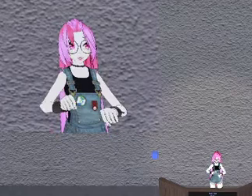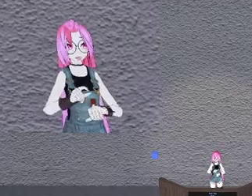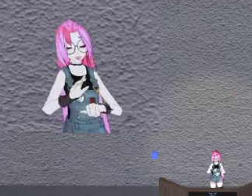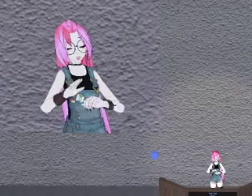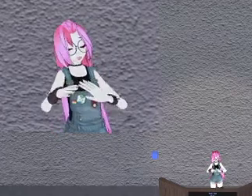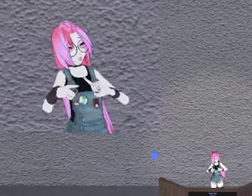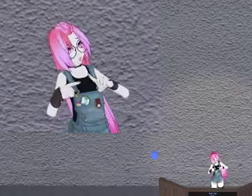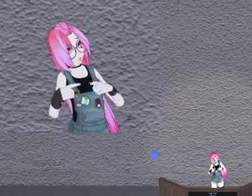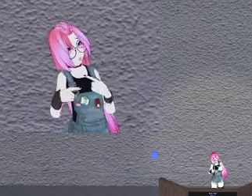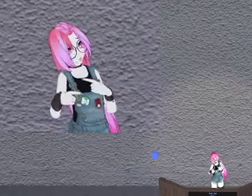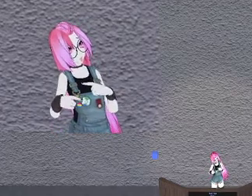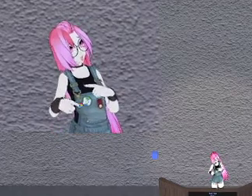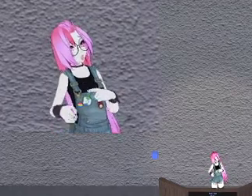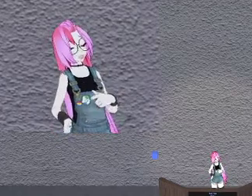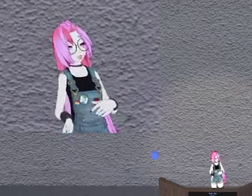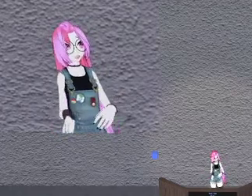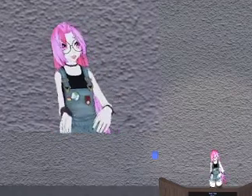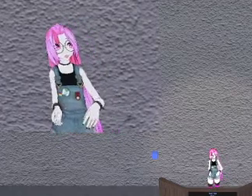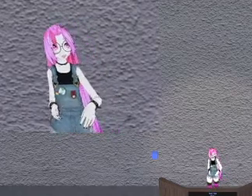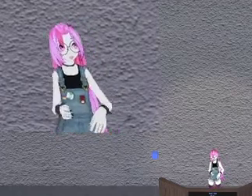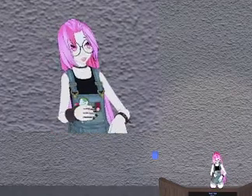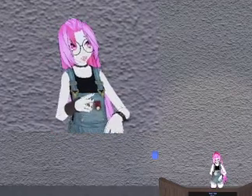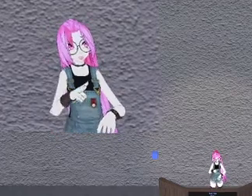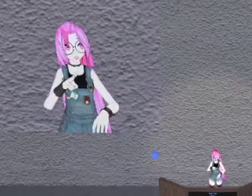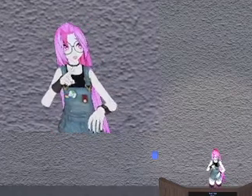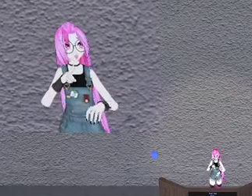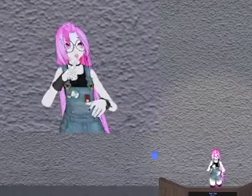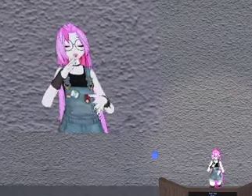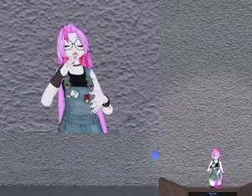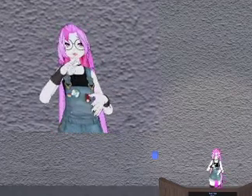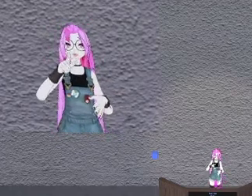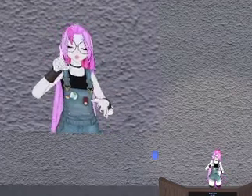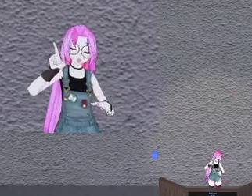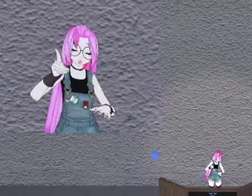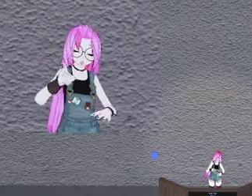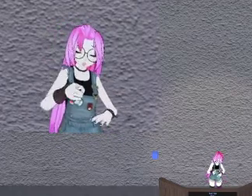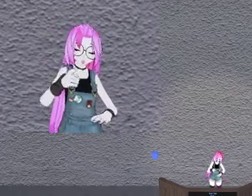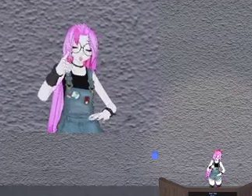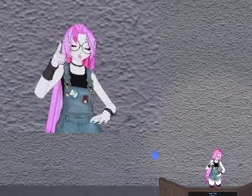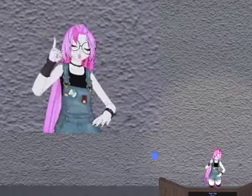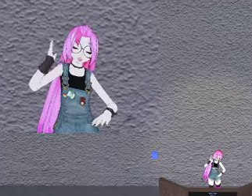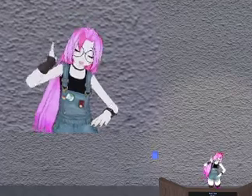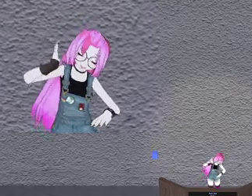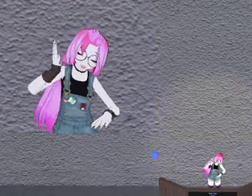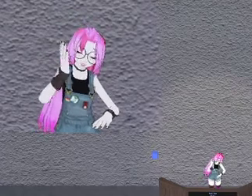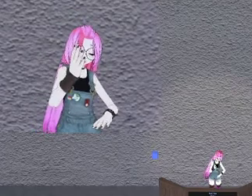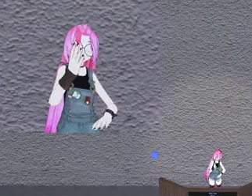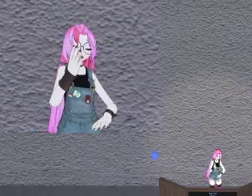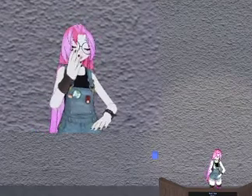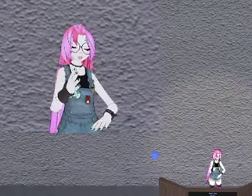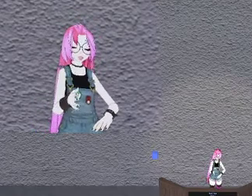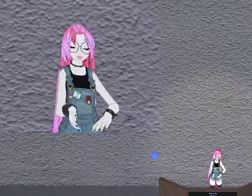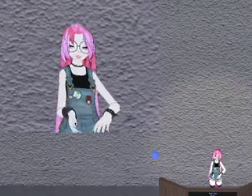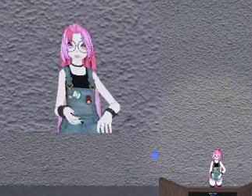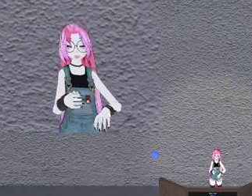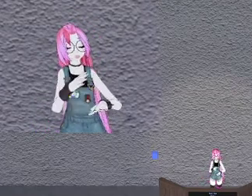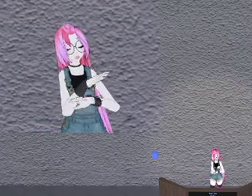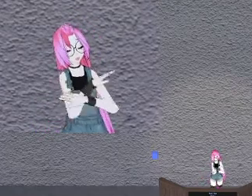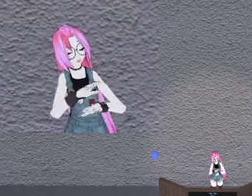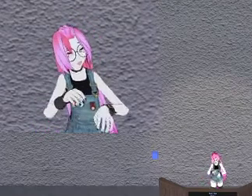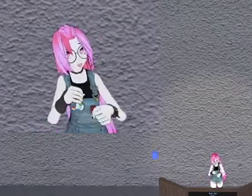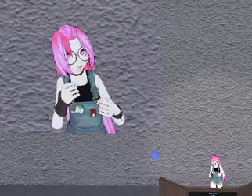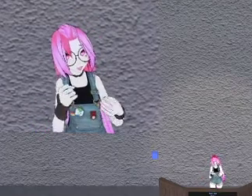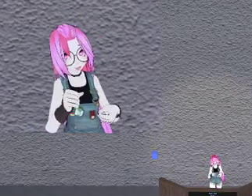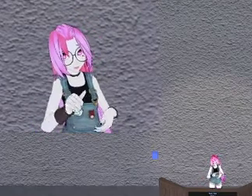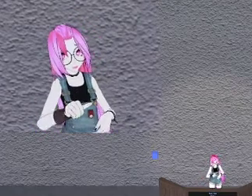can use don't. When are you going to use it? You're going to use it when you're saying you're commanding, you're telling someone to stop. So you're